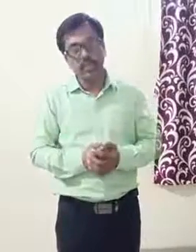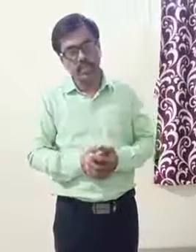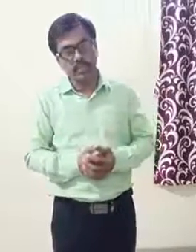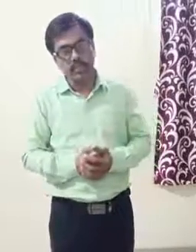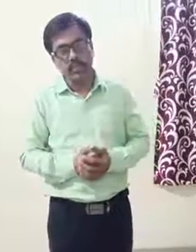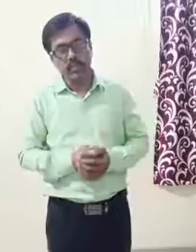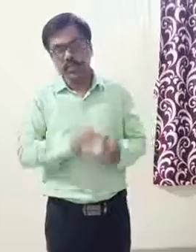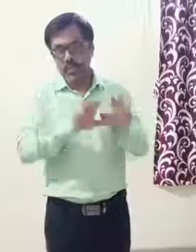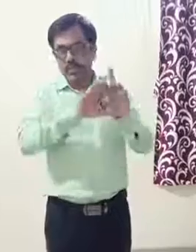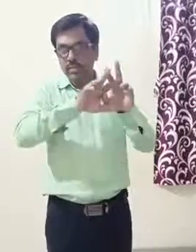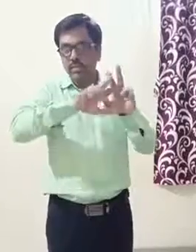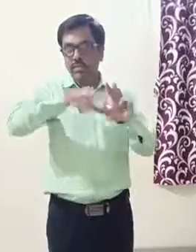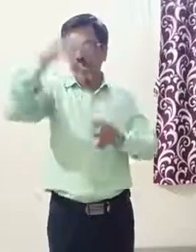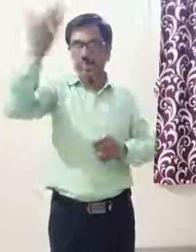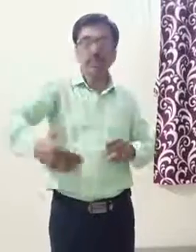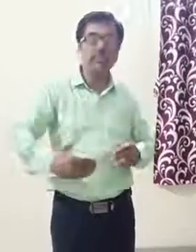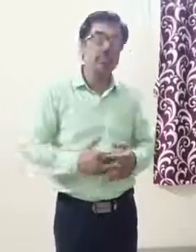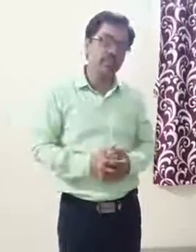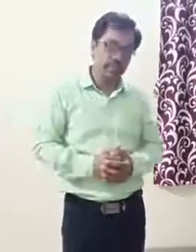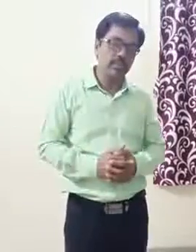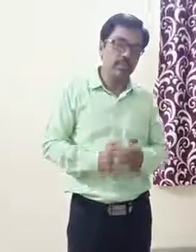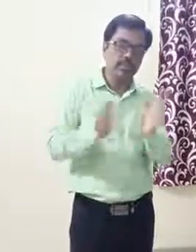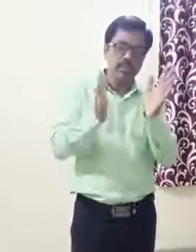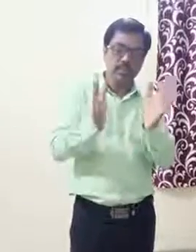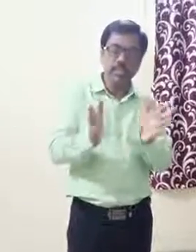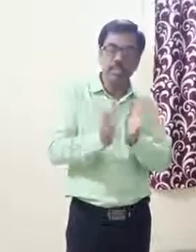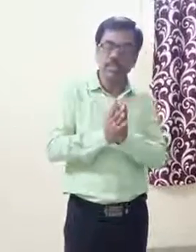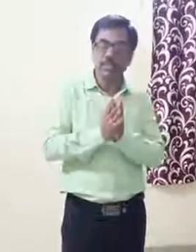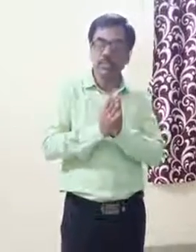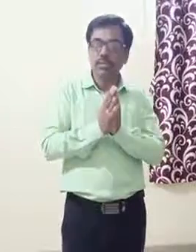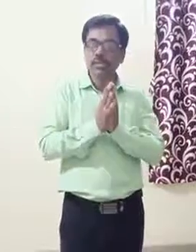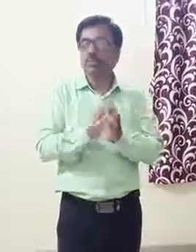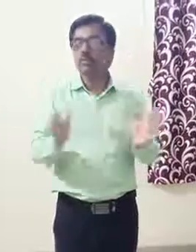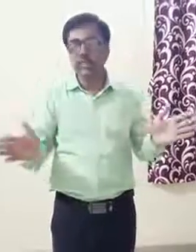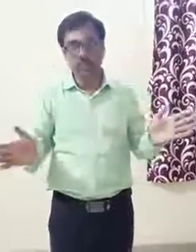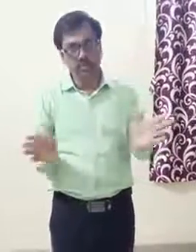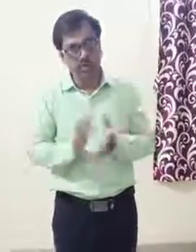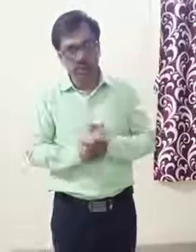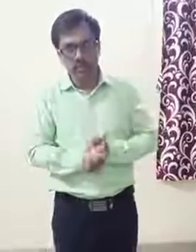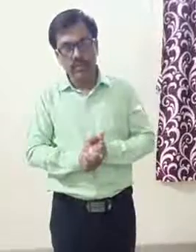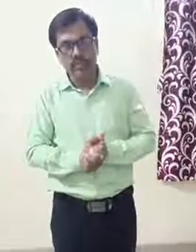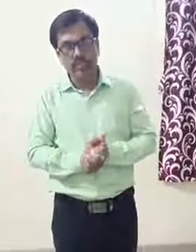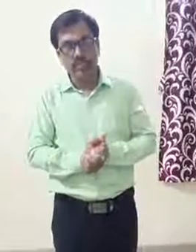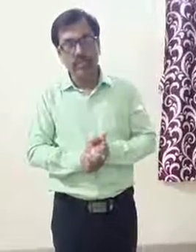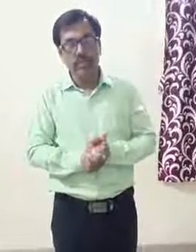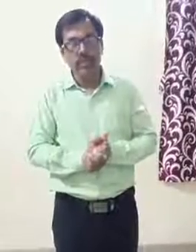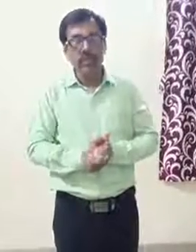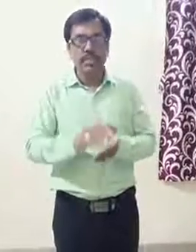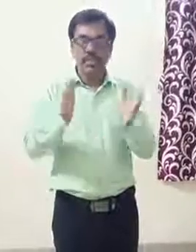commons. So this system of these estates was removed by the Napoleon Bonaparte. He